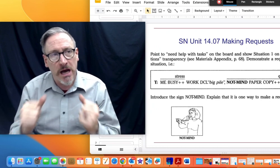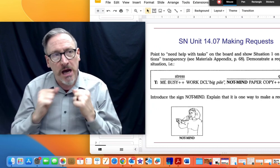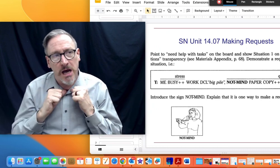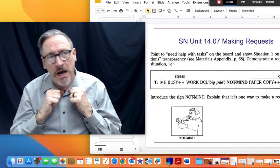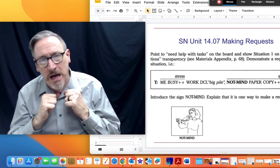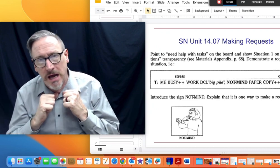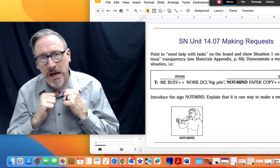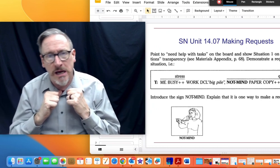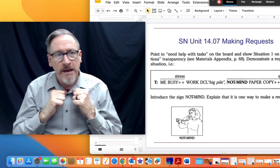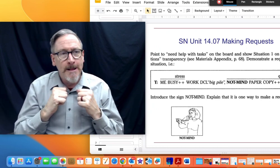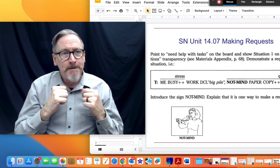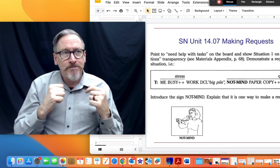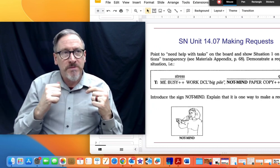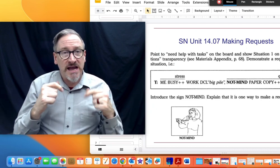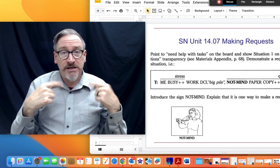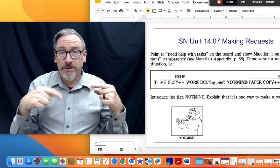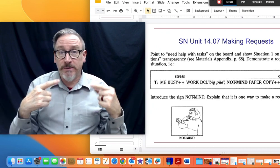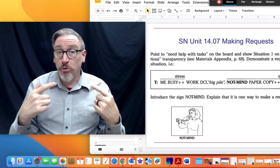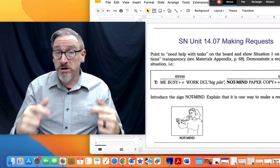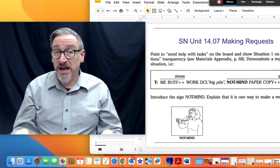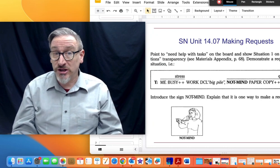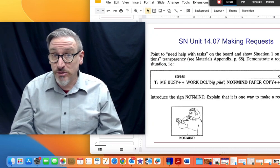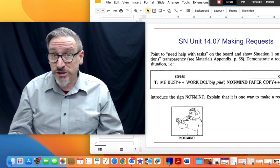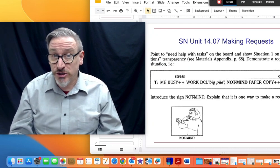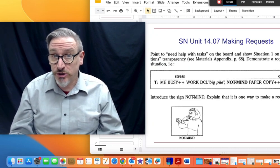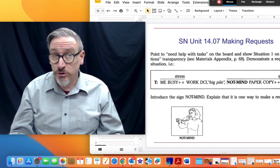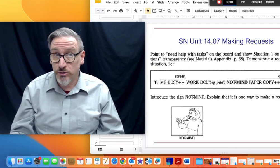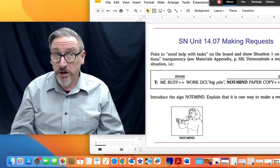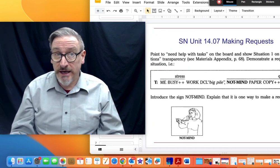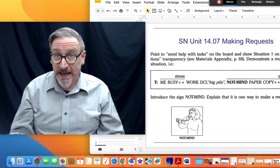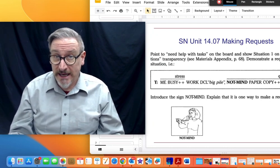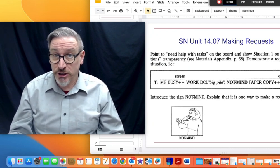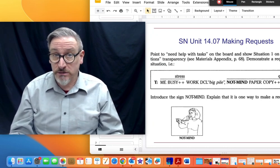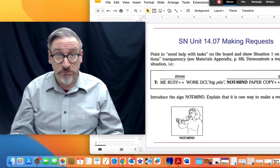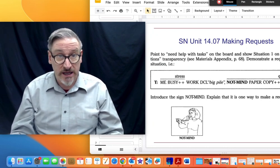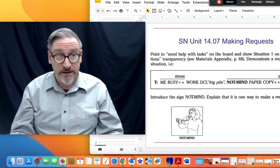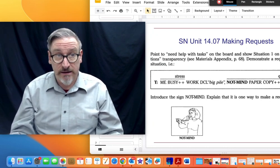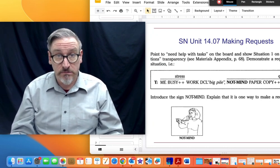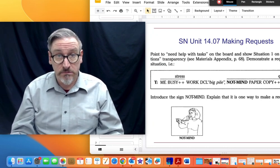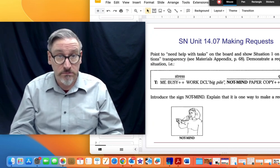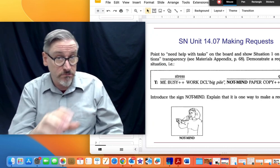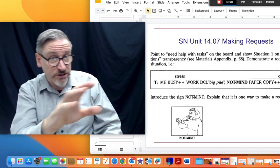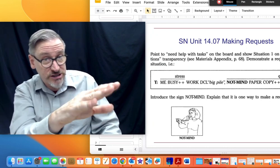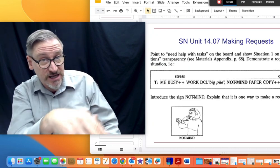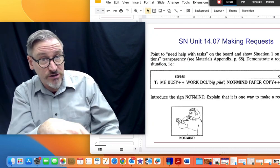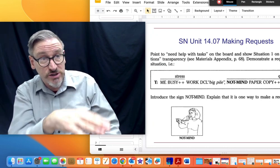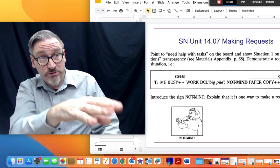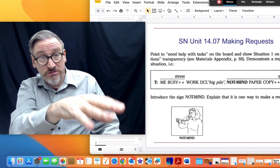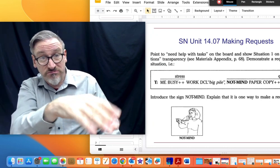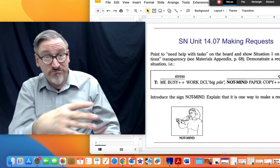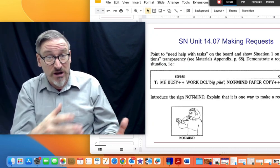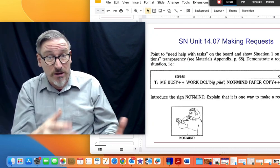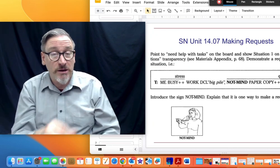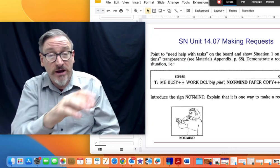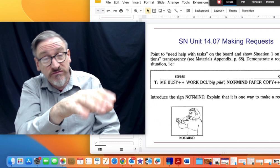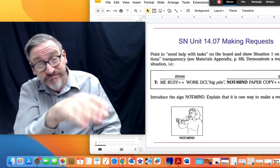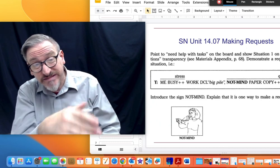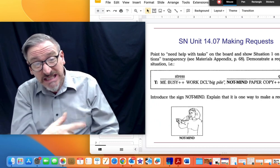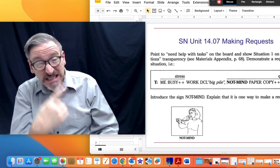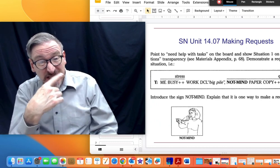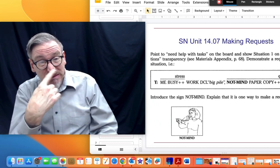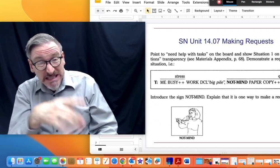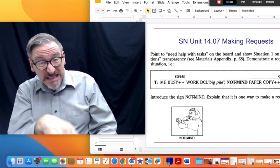we as hearing people, we're not used to engaging like that. But just to get used to a polite way